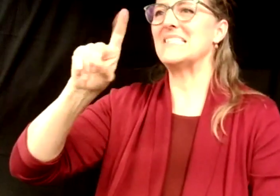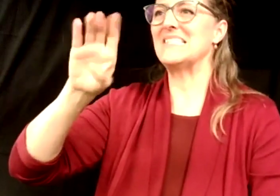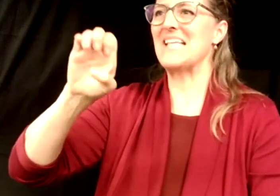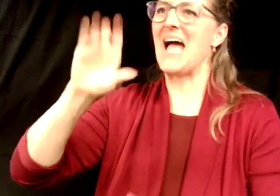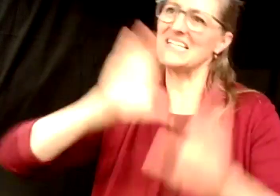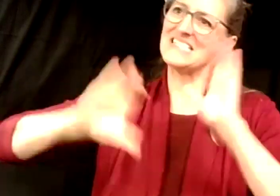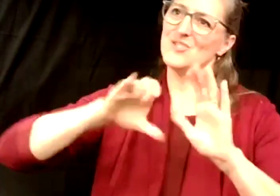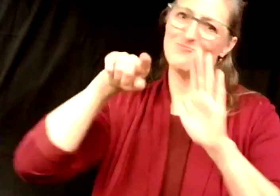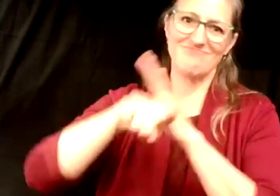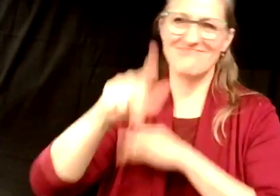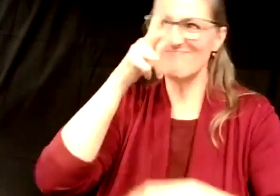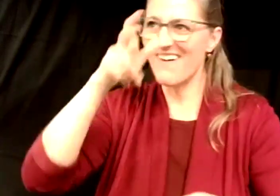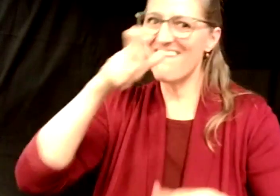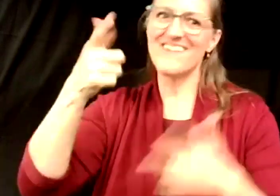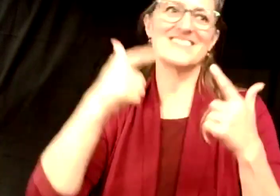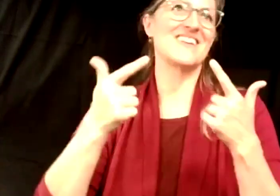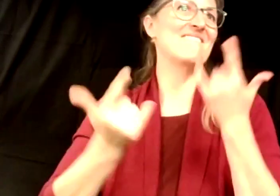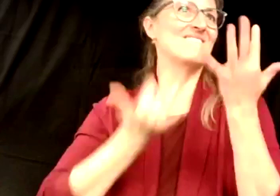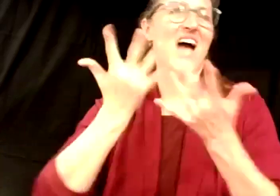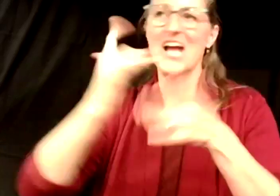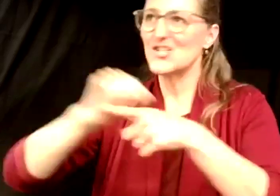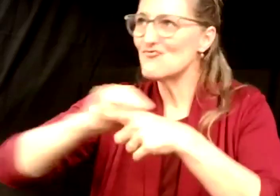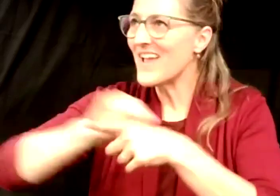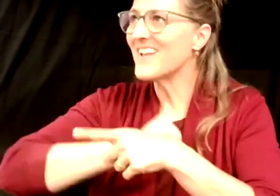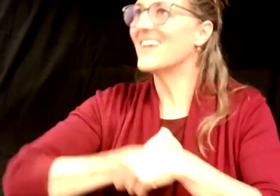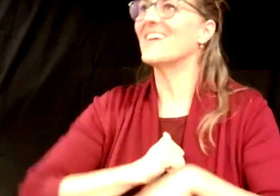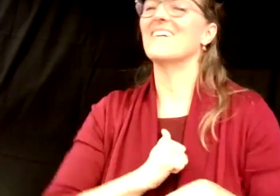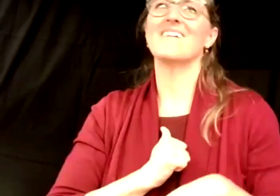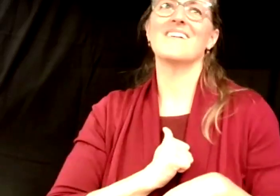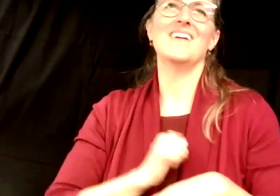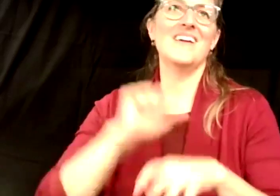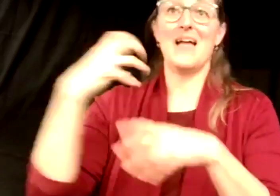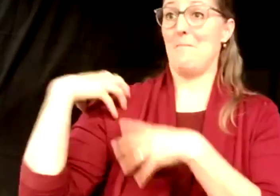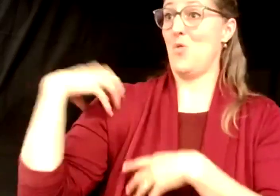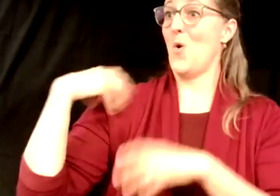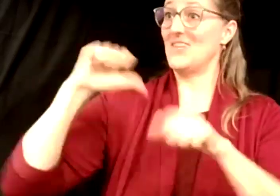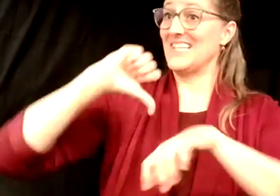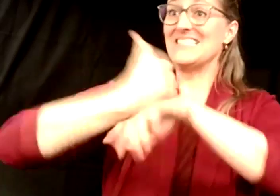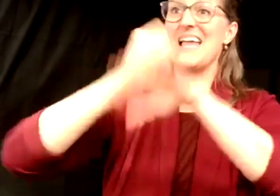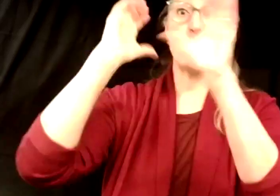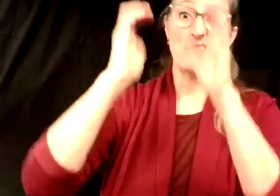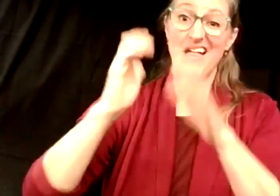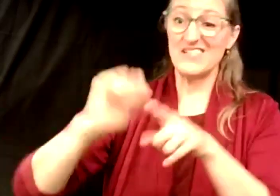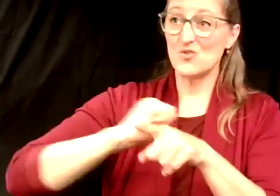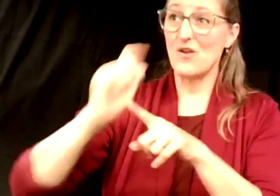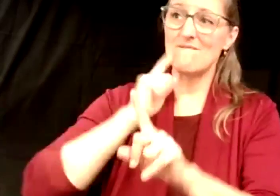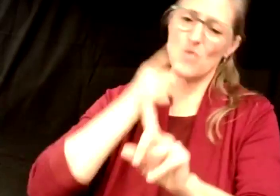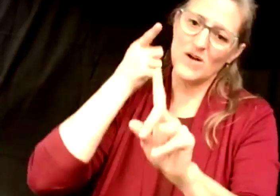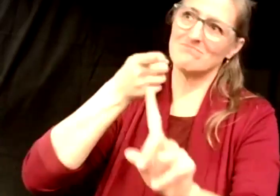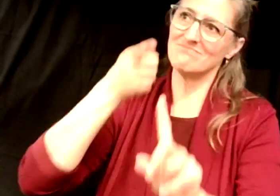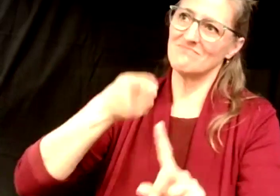flagger training. Employers can set up classes and training specific to